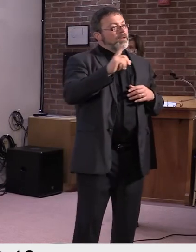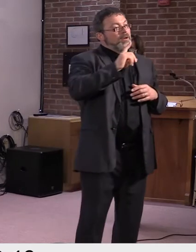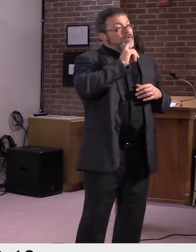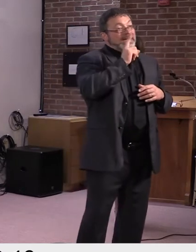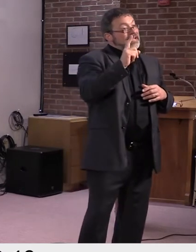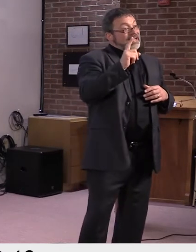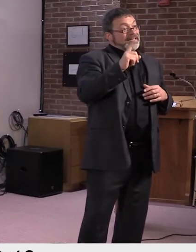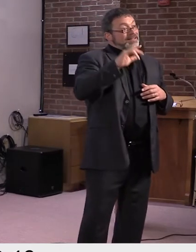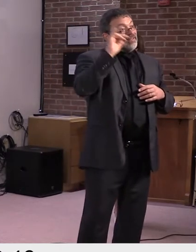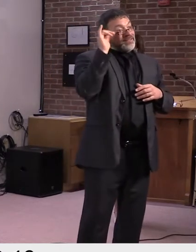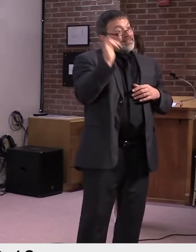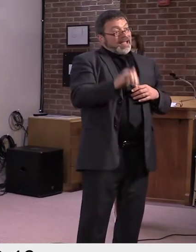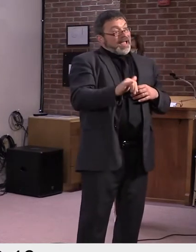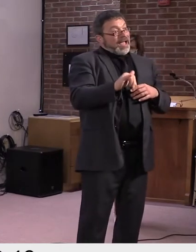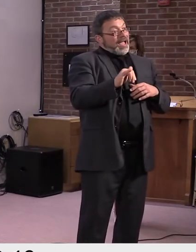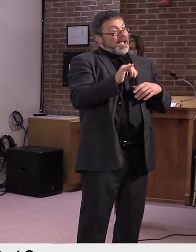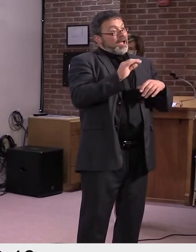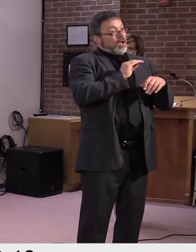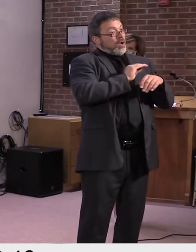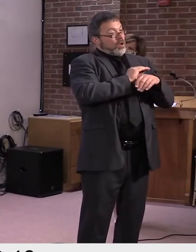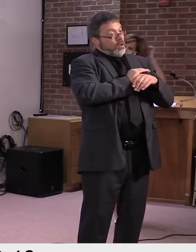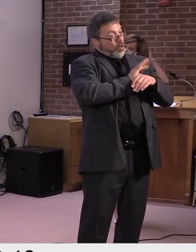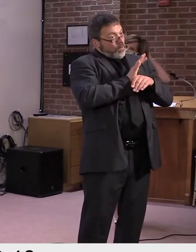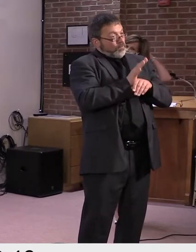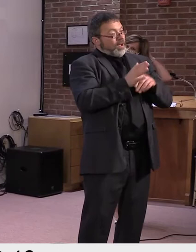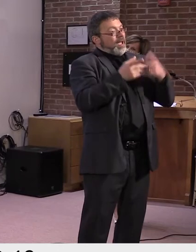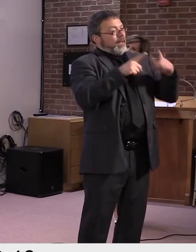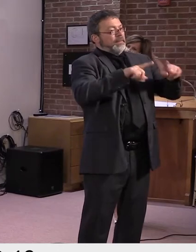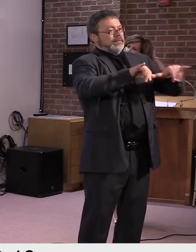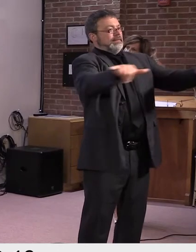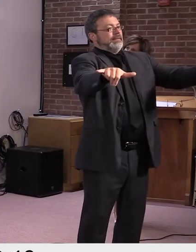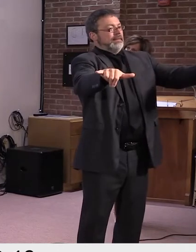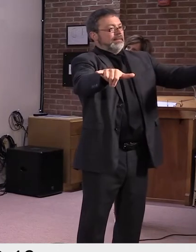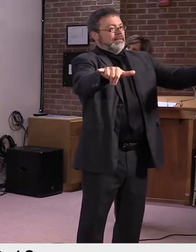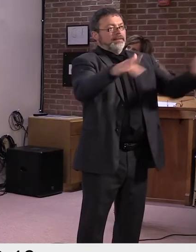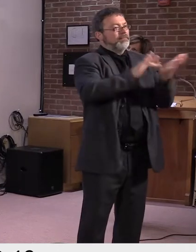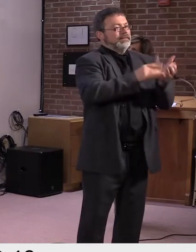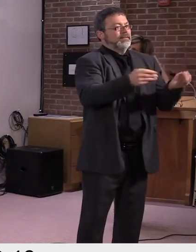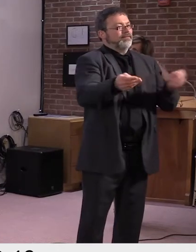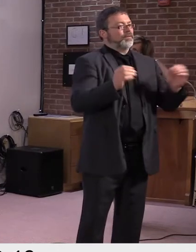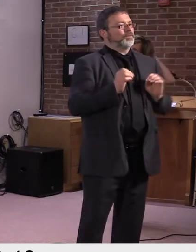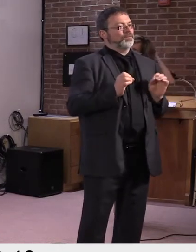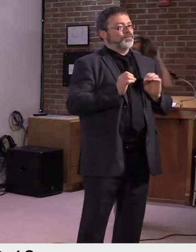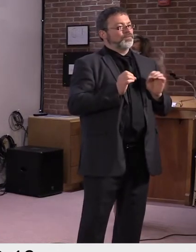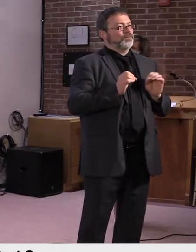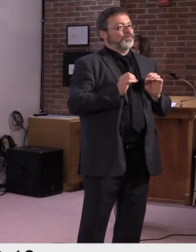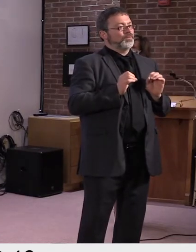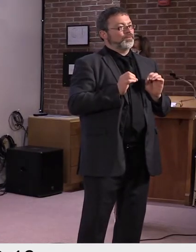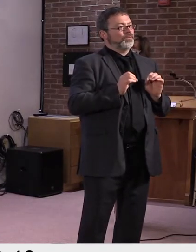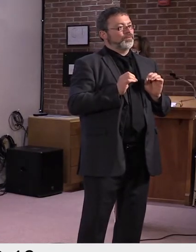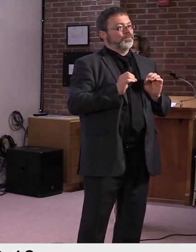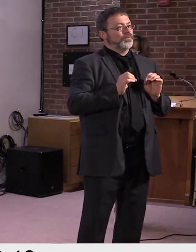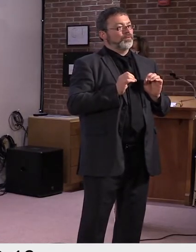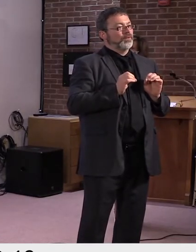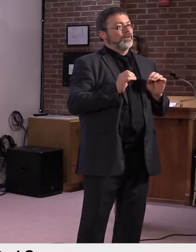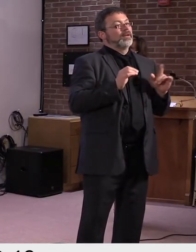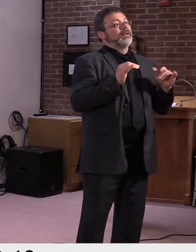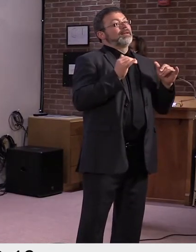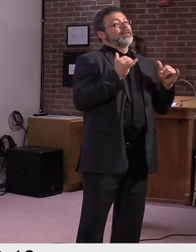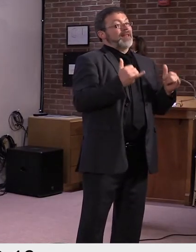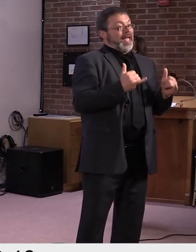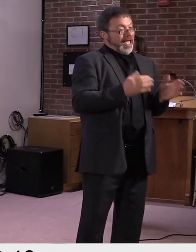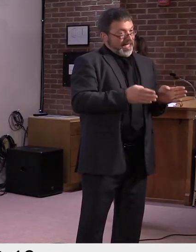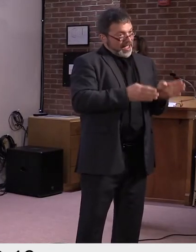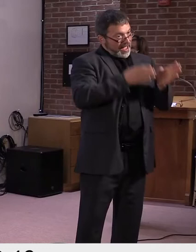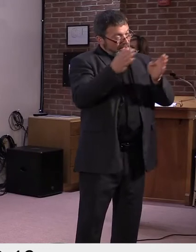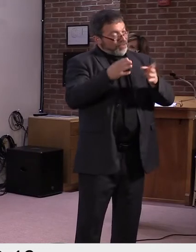it was pre-pandemic. But I wouldn't say, and Dr. Levine can probably give the numbers, but